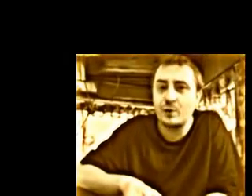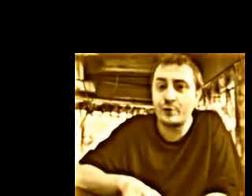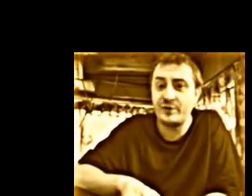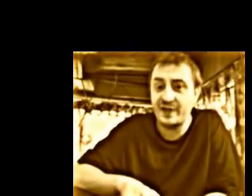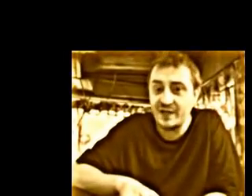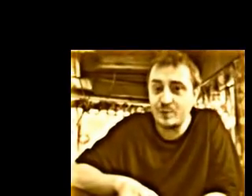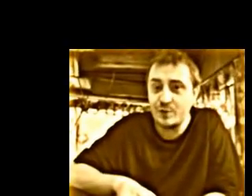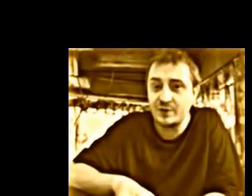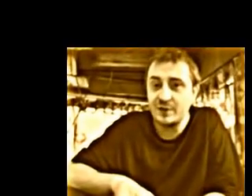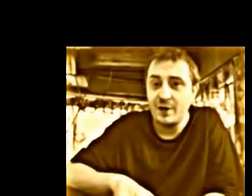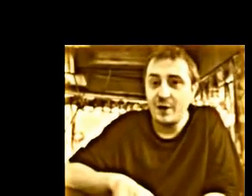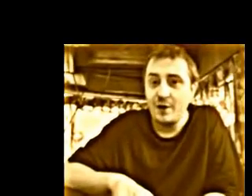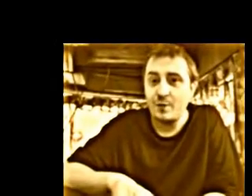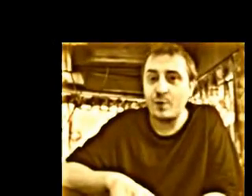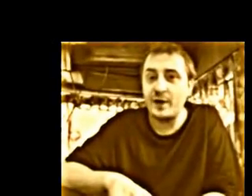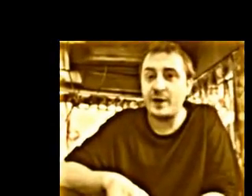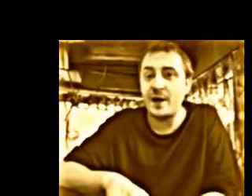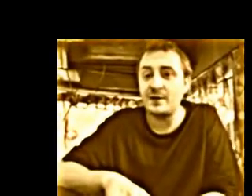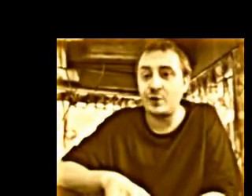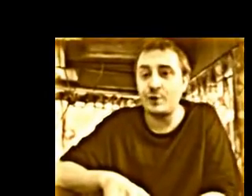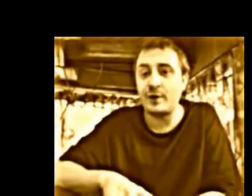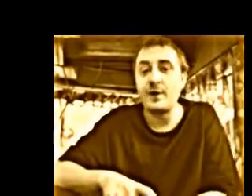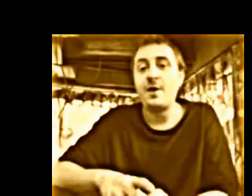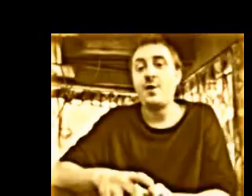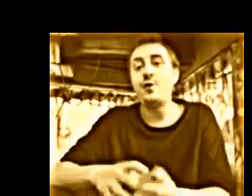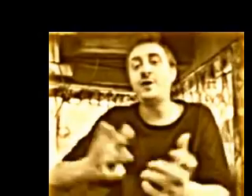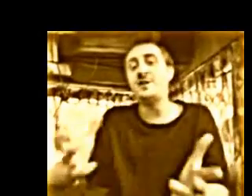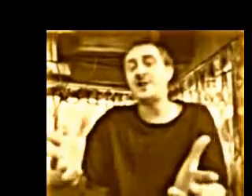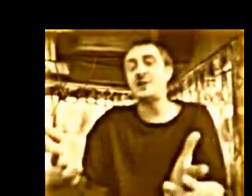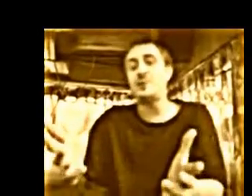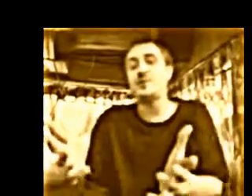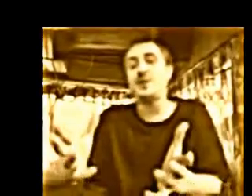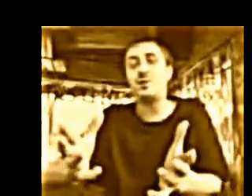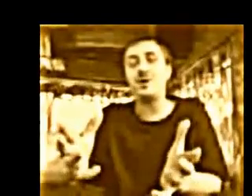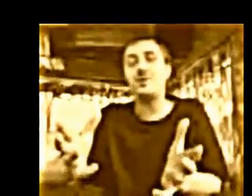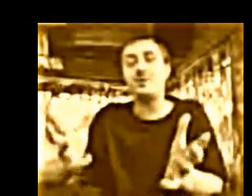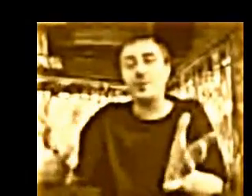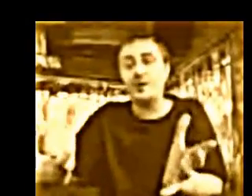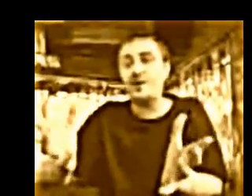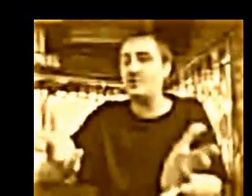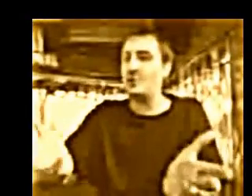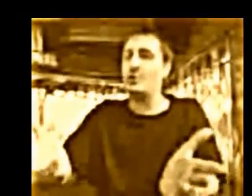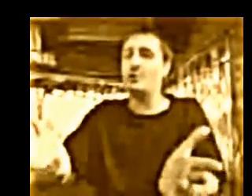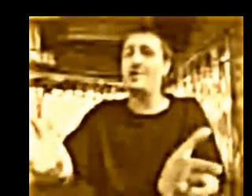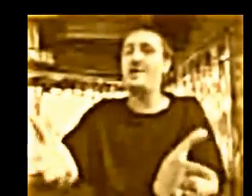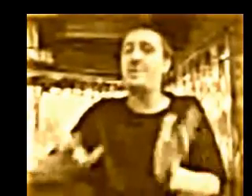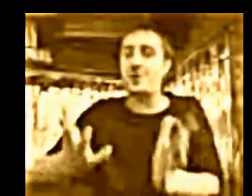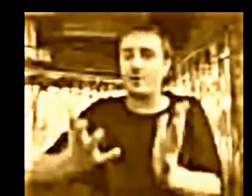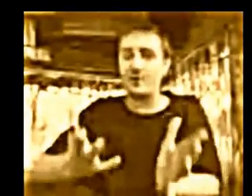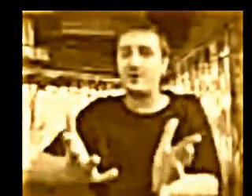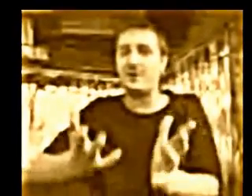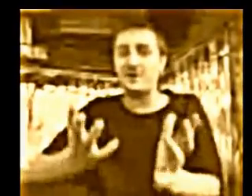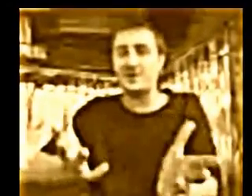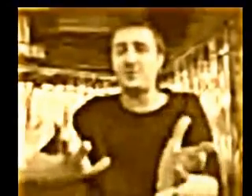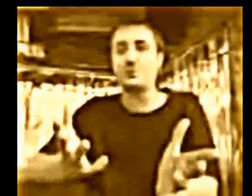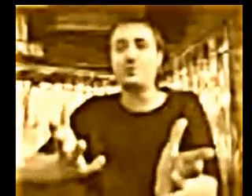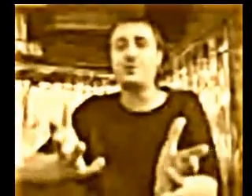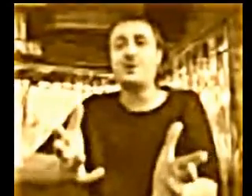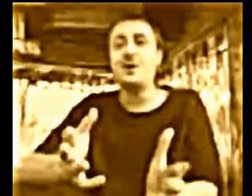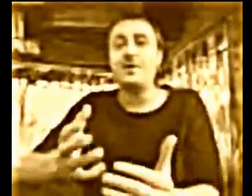including textbooks, reading, and tutoring. Who needs textbooks anyways? Reading, tutoring, I mean, are these essentials? They